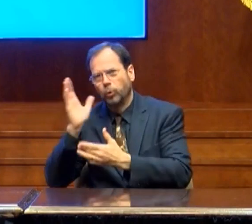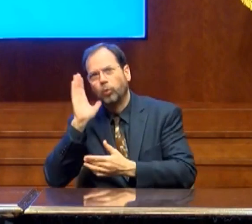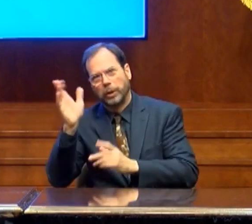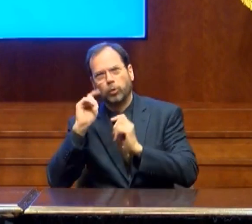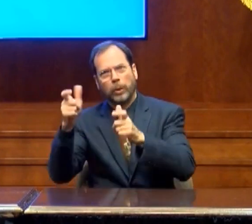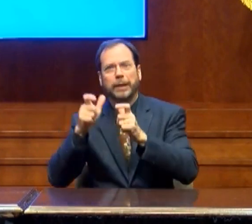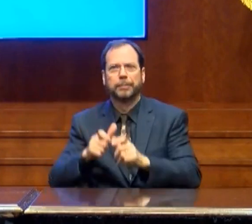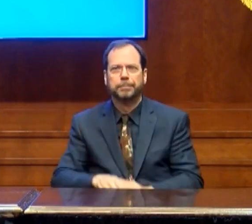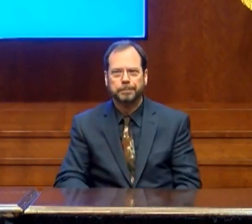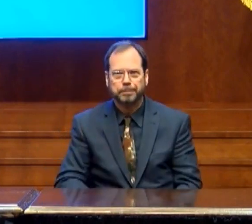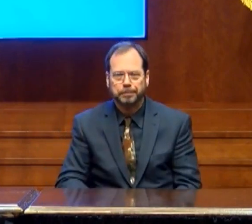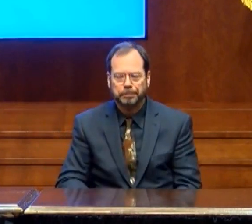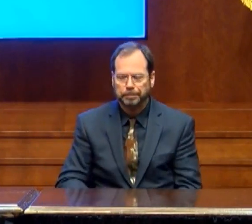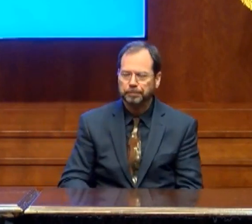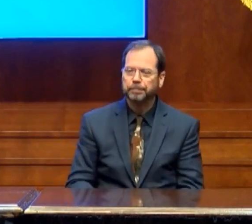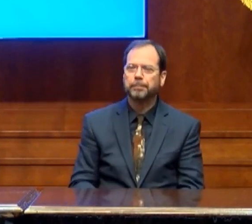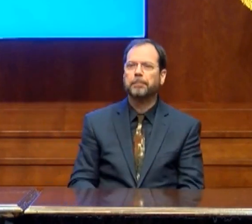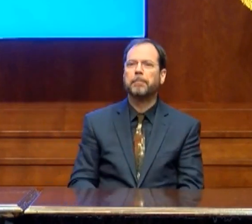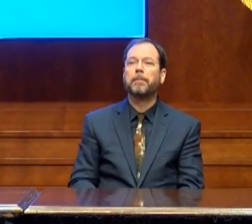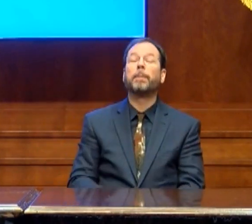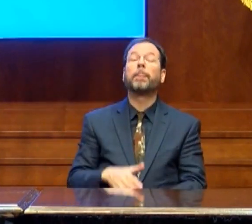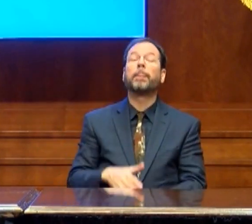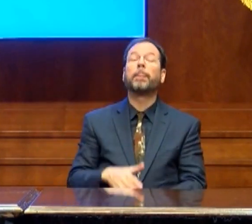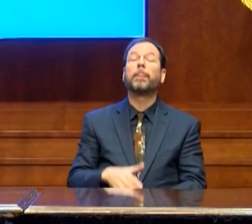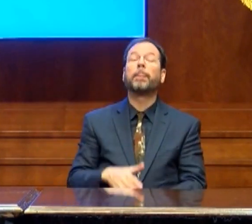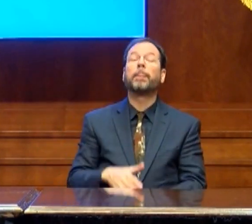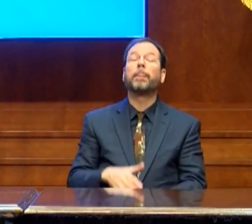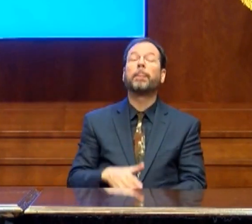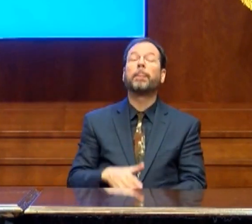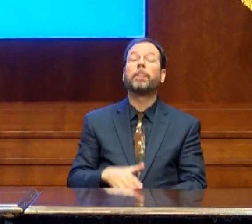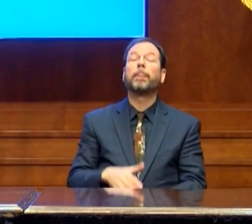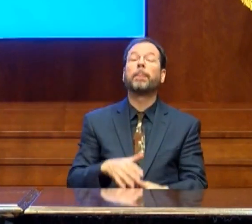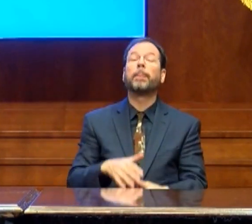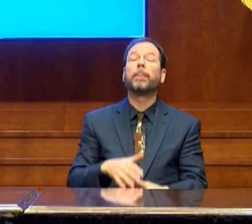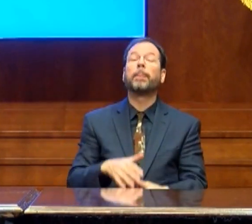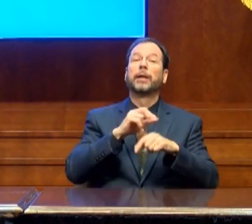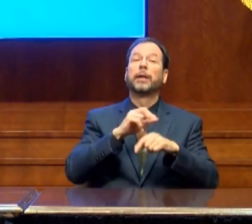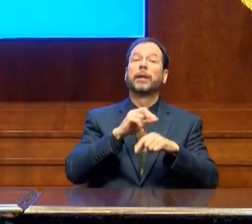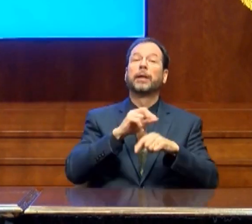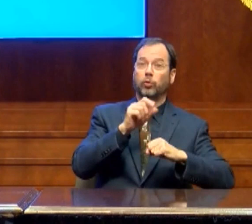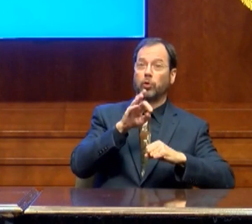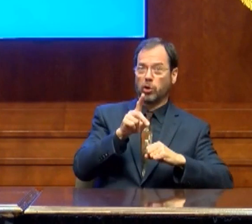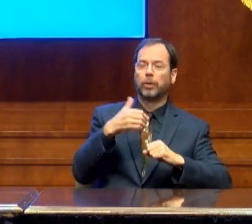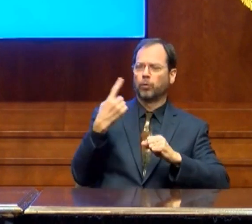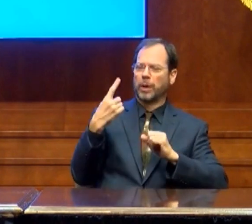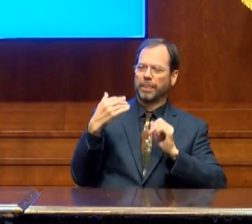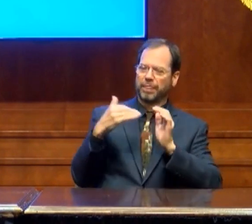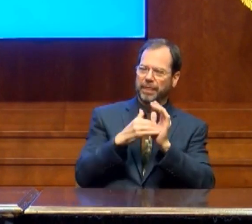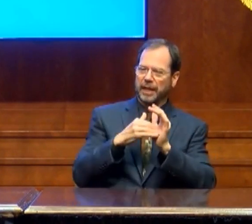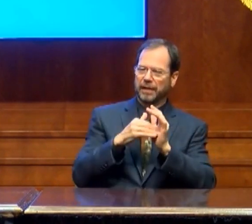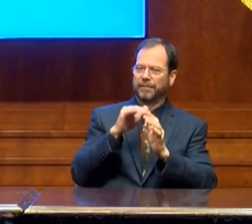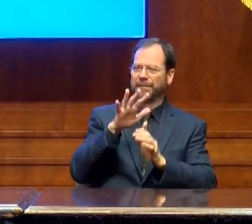quickly met. And with regard to the National Guard, as we speak today, there are